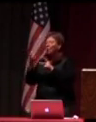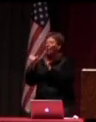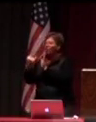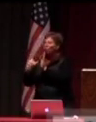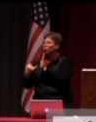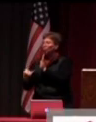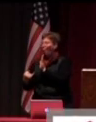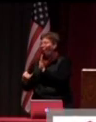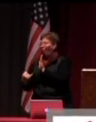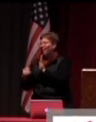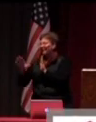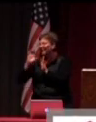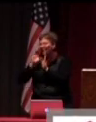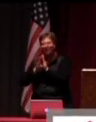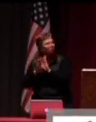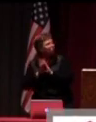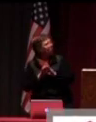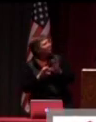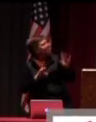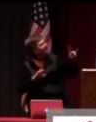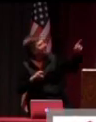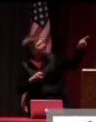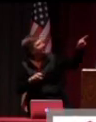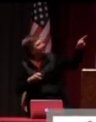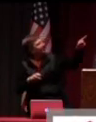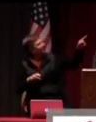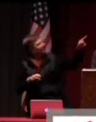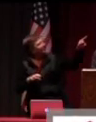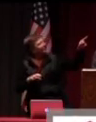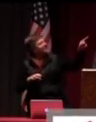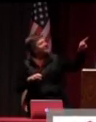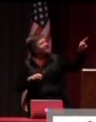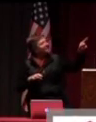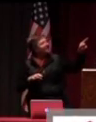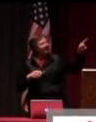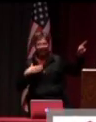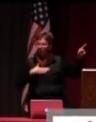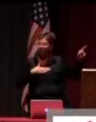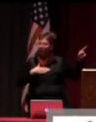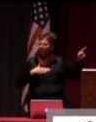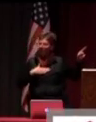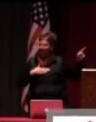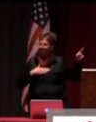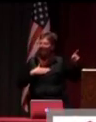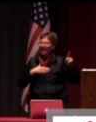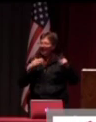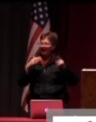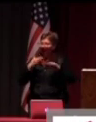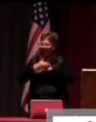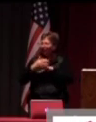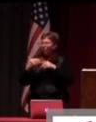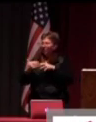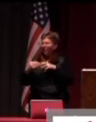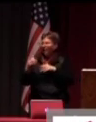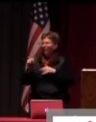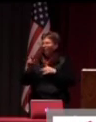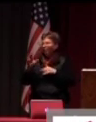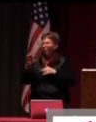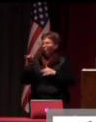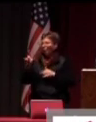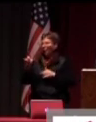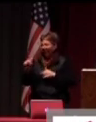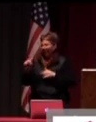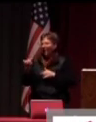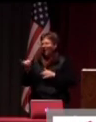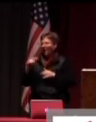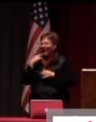young Antoine Jean Gros, who painted the spectacular picture you see on the left of Napoleon's heroism at the Battle of Arcola. And I told the story